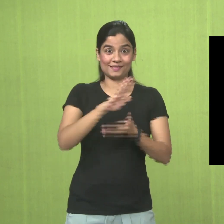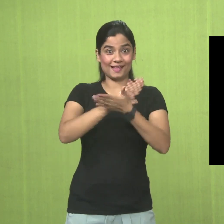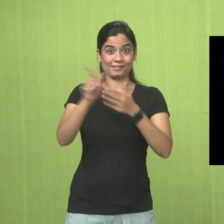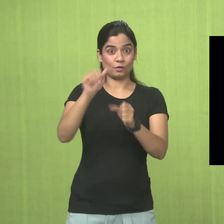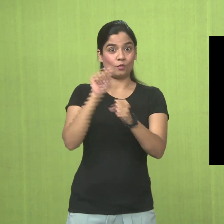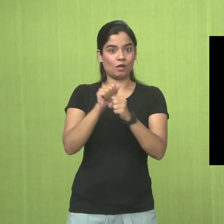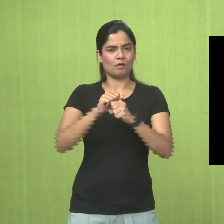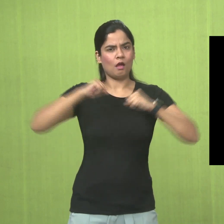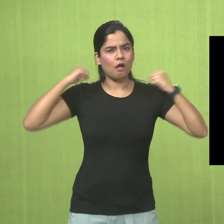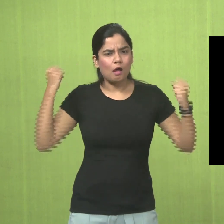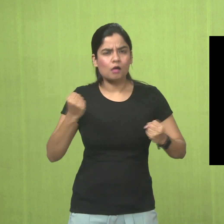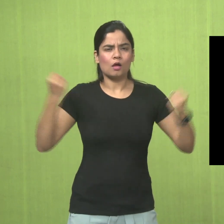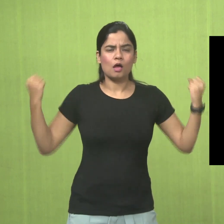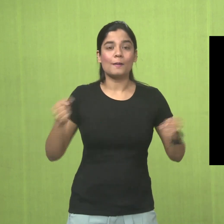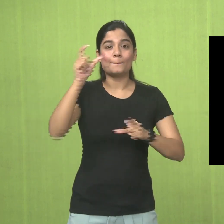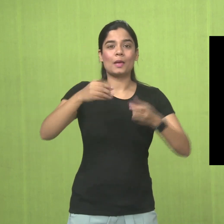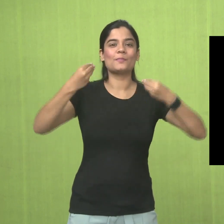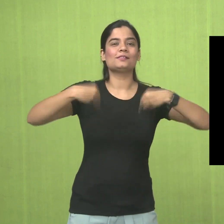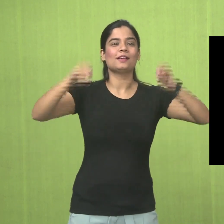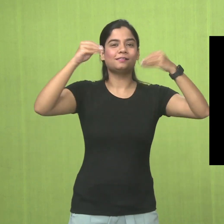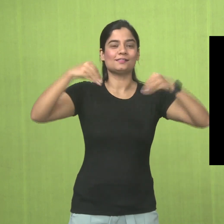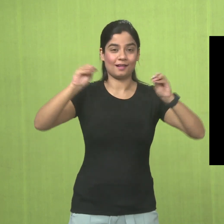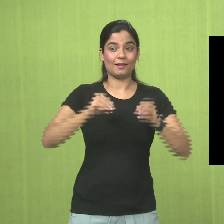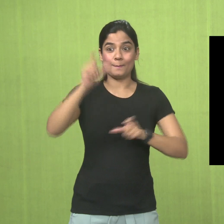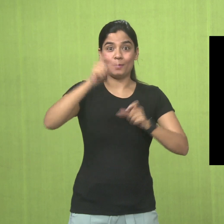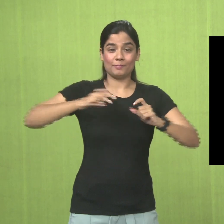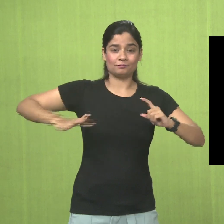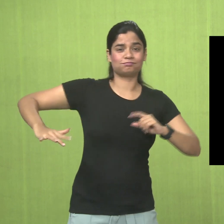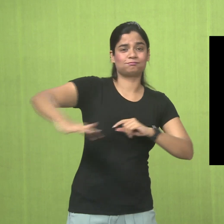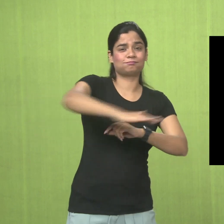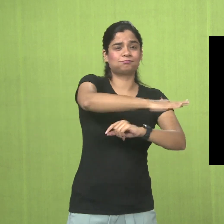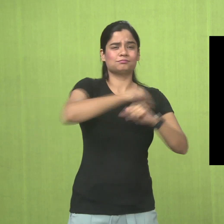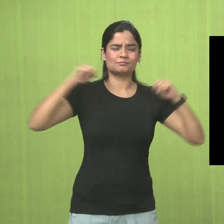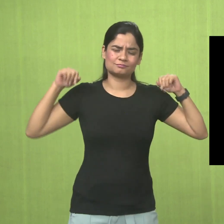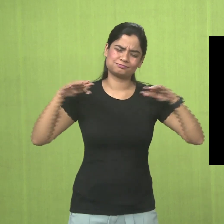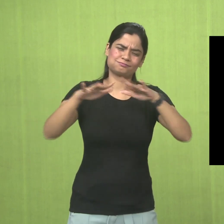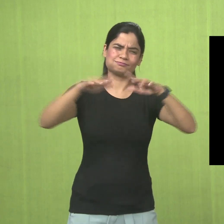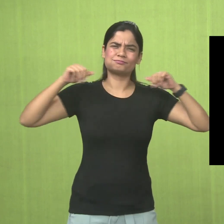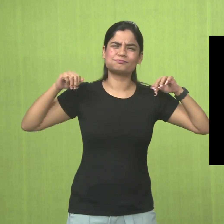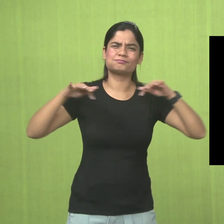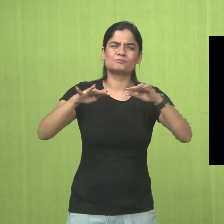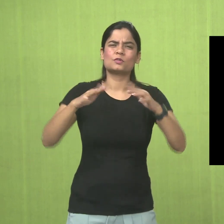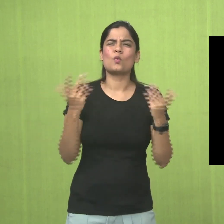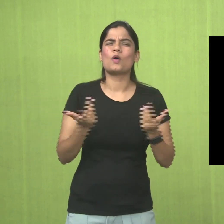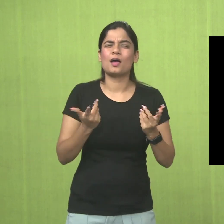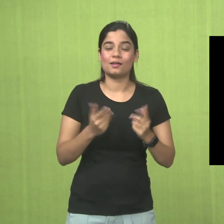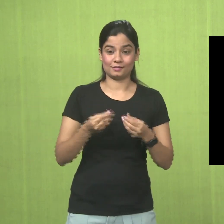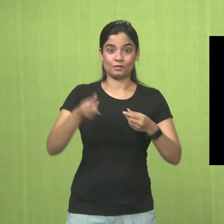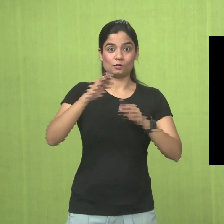business. Hari Om was quite a hard-working person, and a lot of people